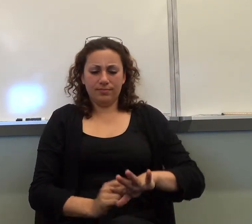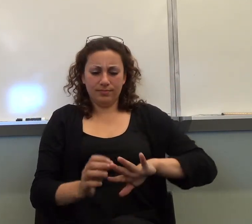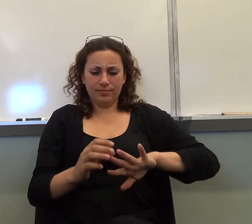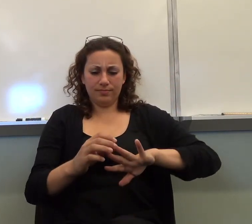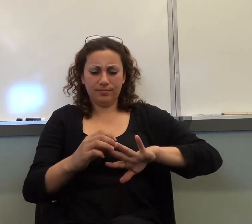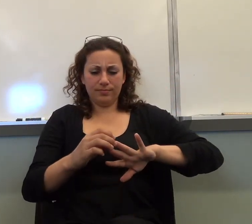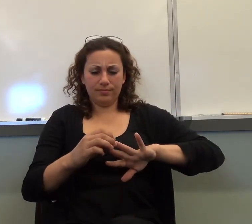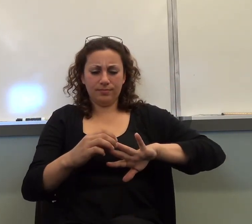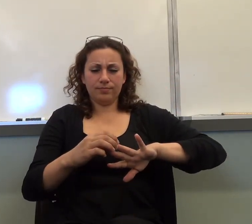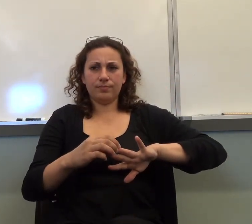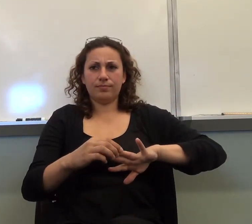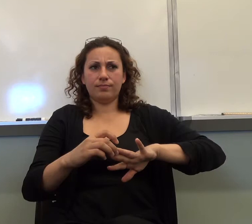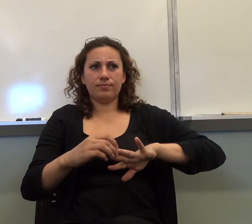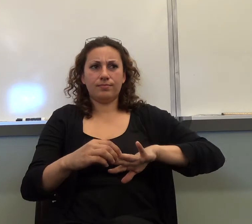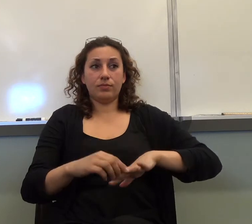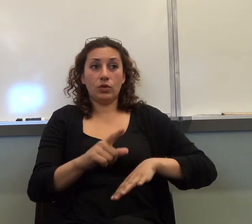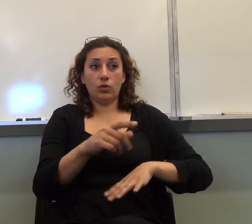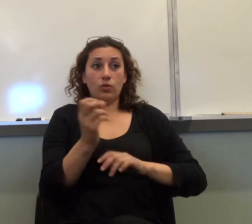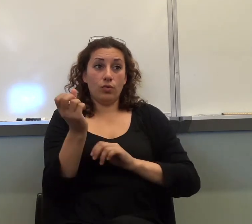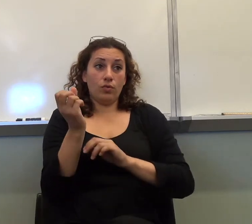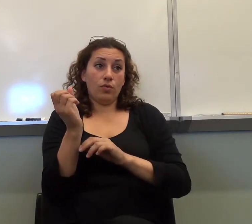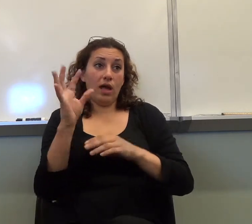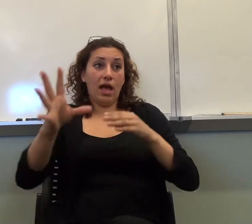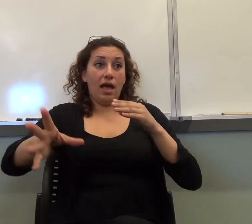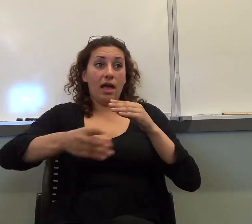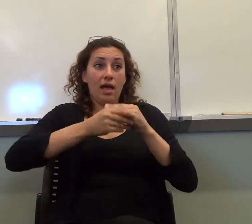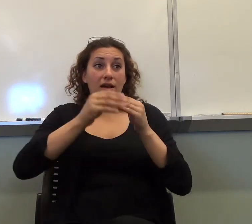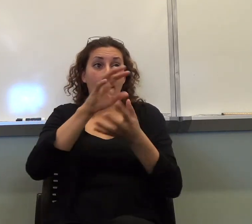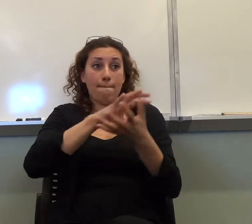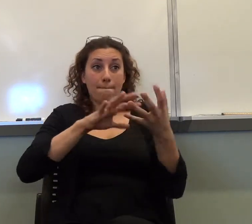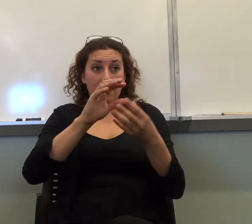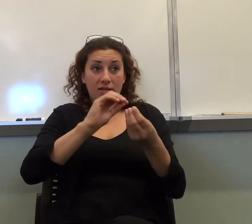If you throw a mix in there, you still use this idea,